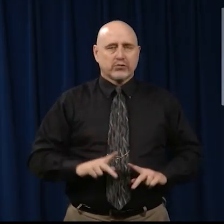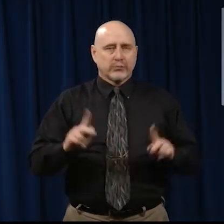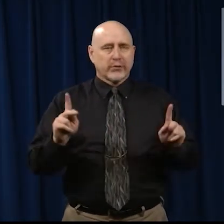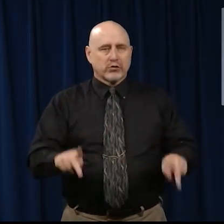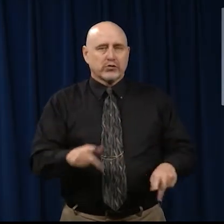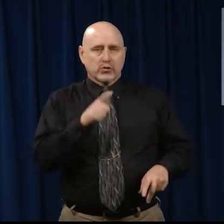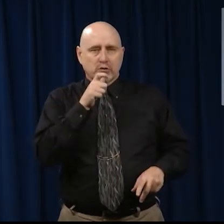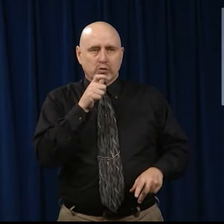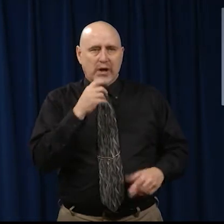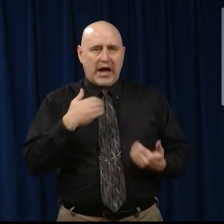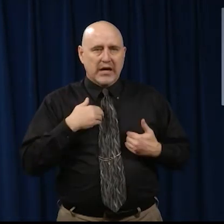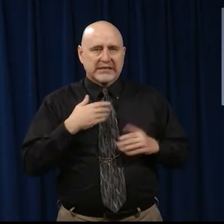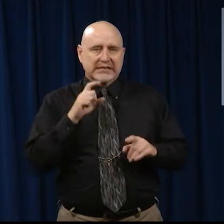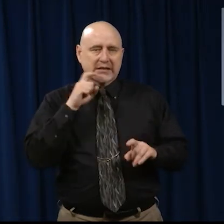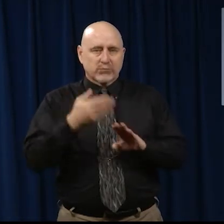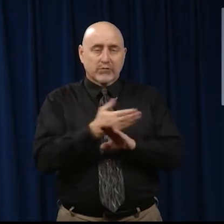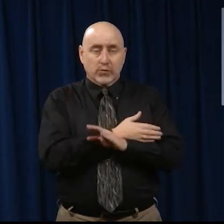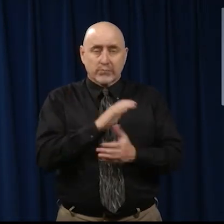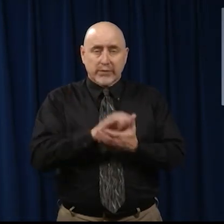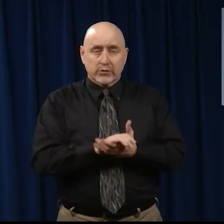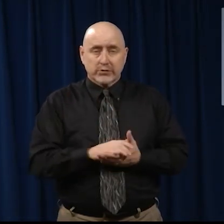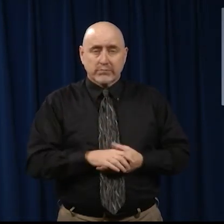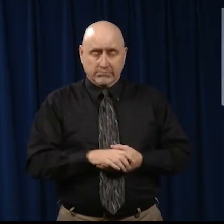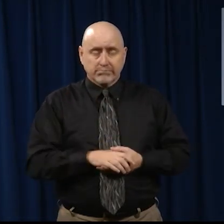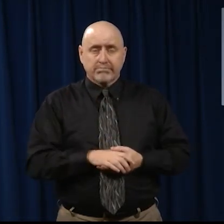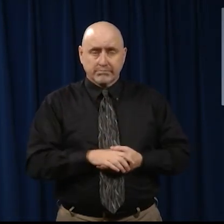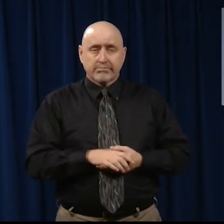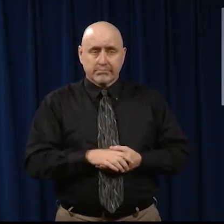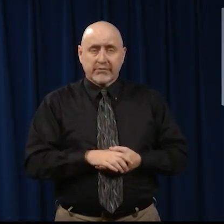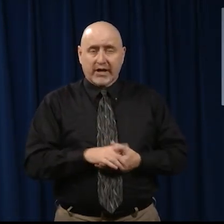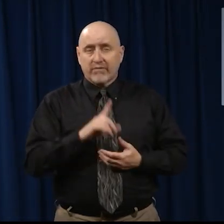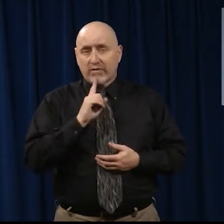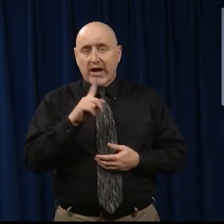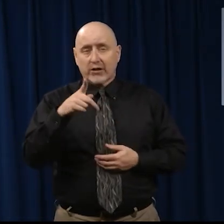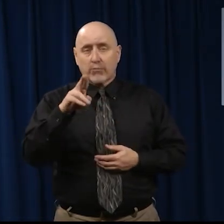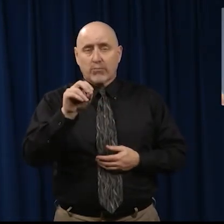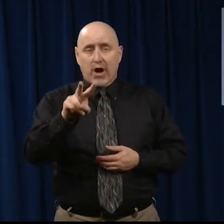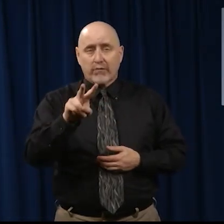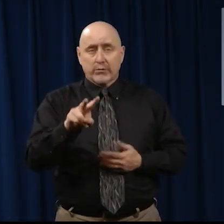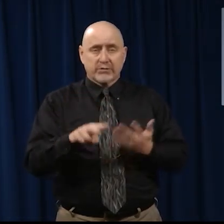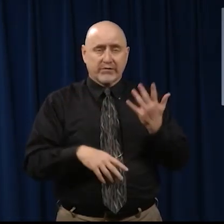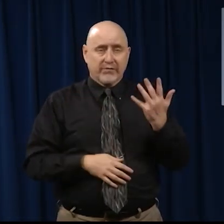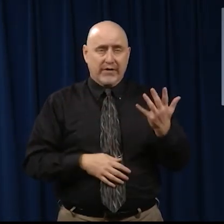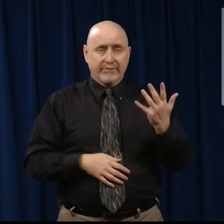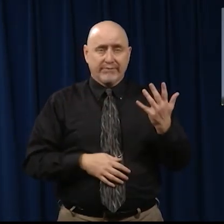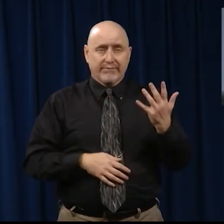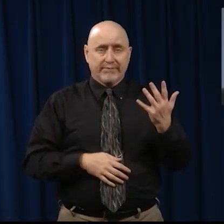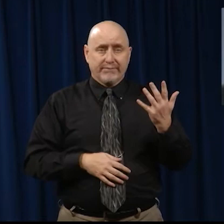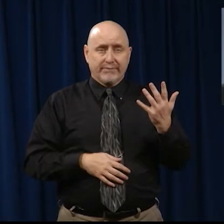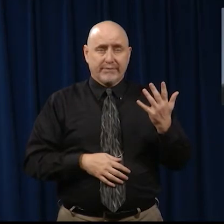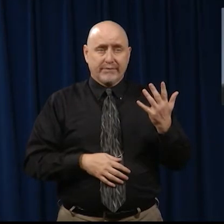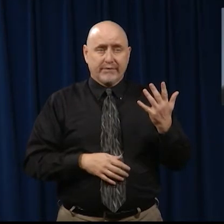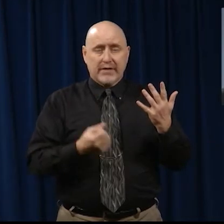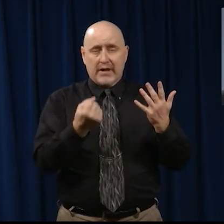physically to a person who had sex before he or she was married? In fact, in Proverbs chapter 5,